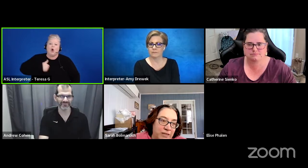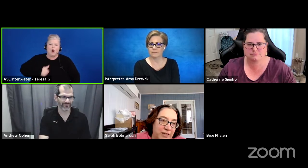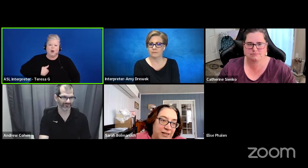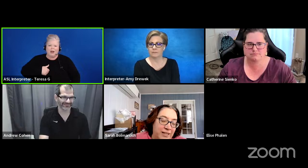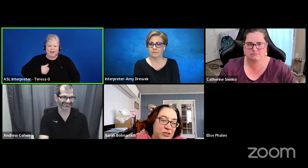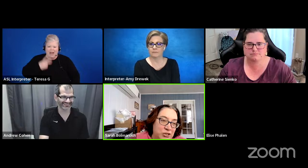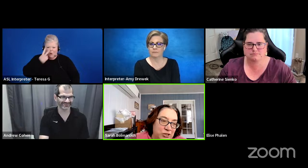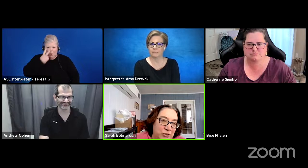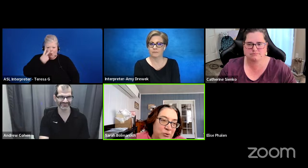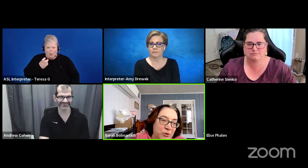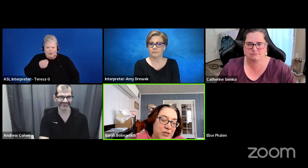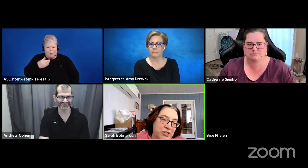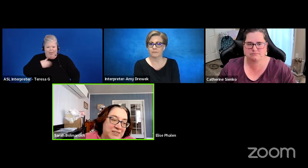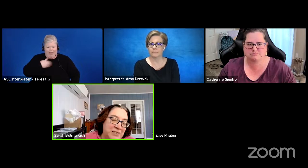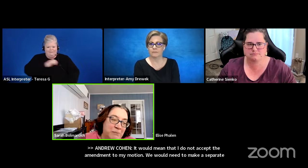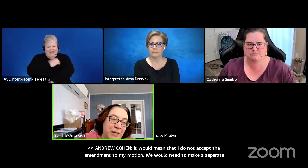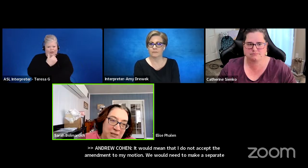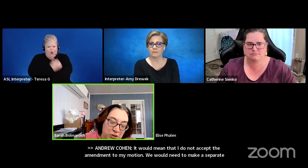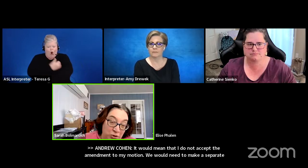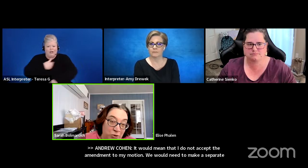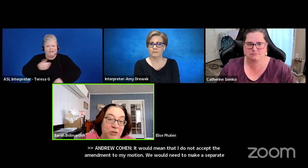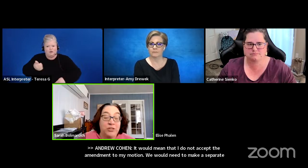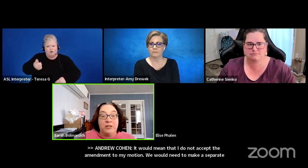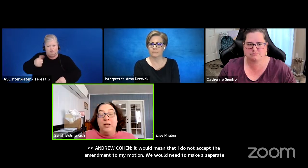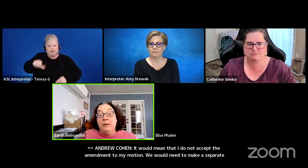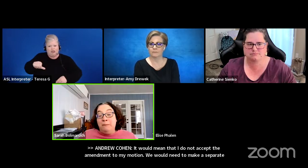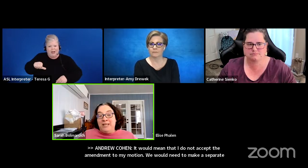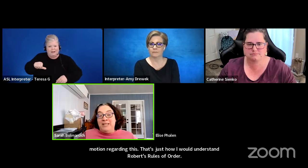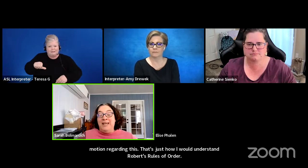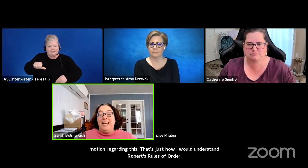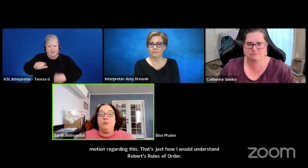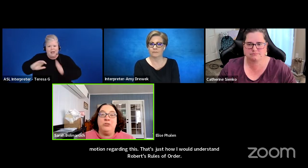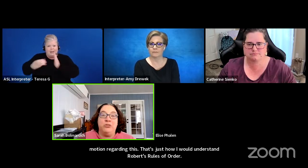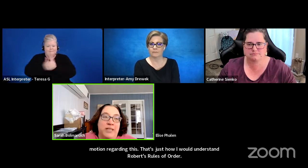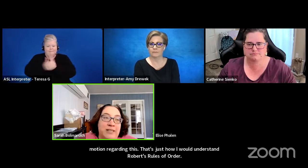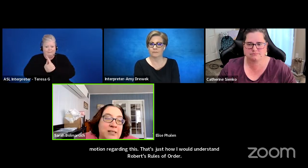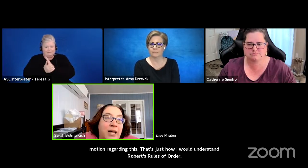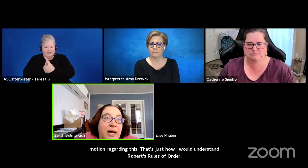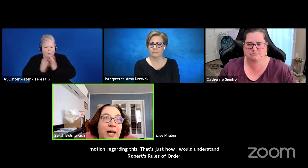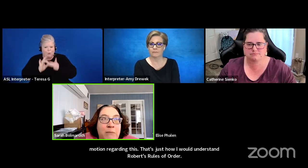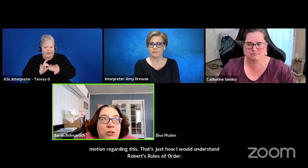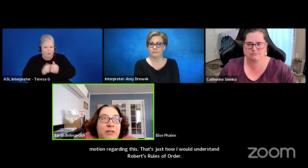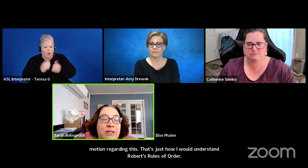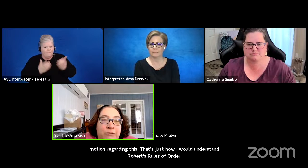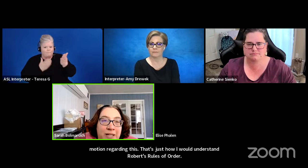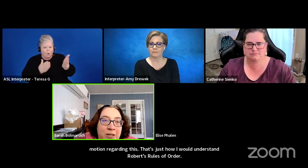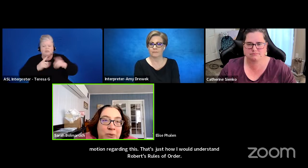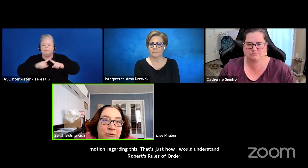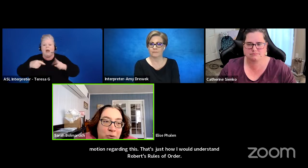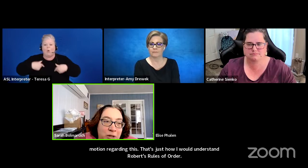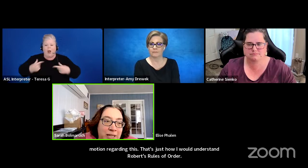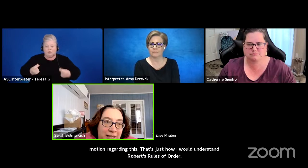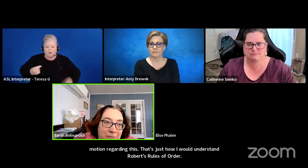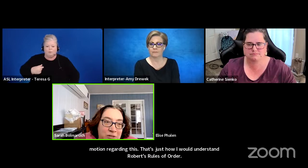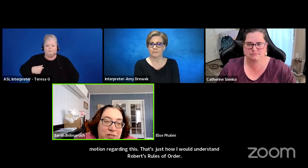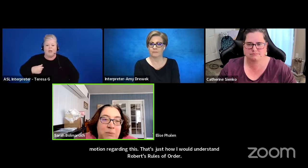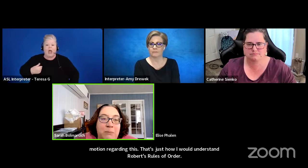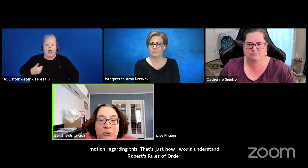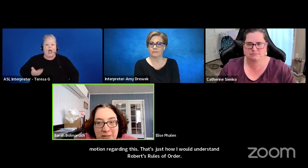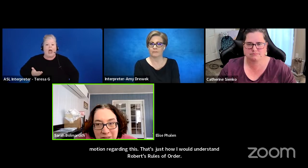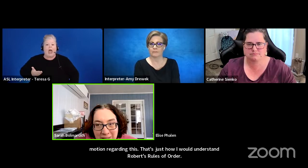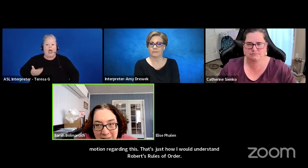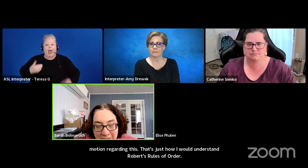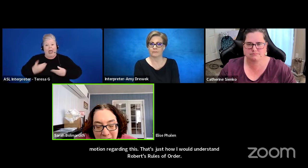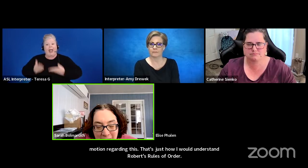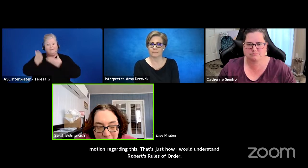the authority to reject an amendment to your motion, but I will do this. I move that the following 4 names